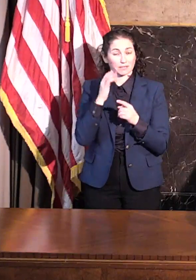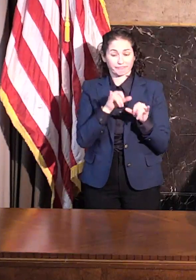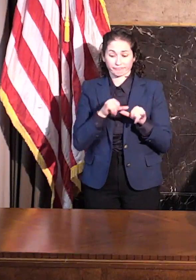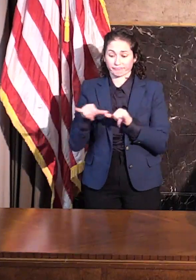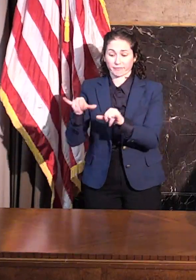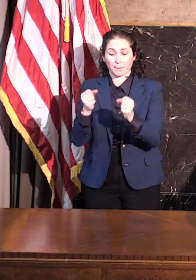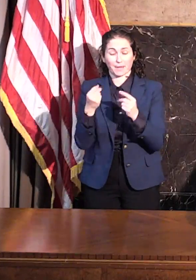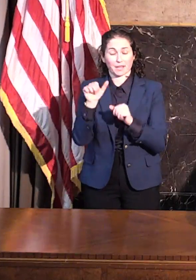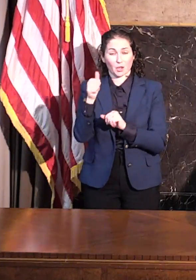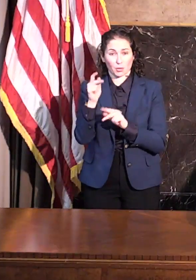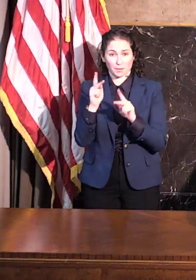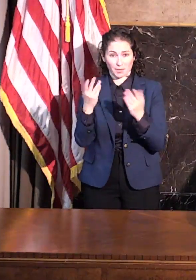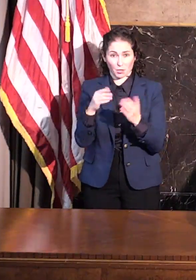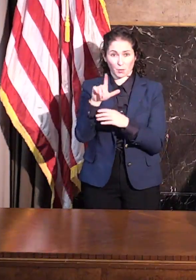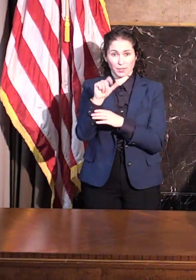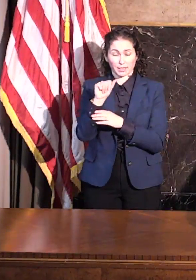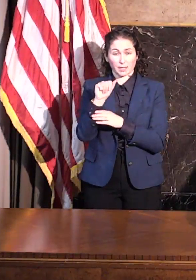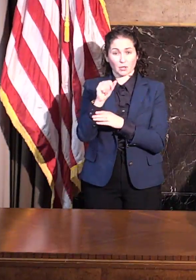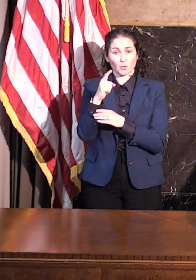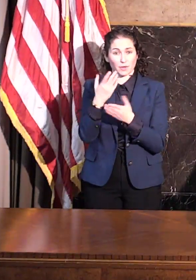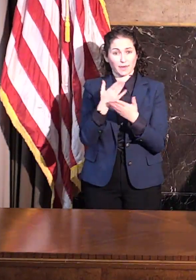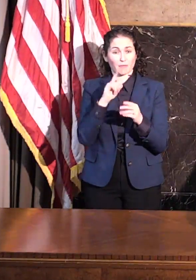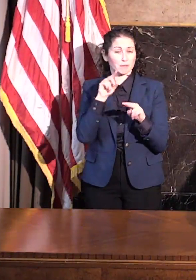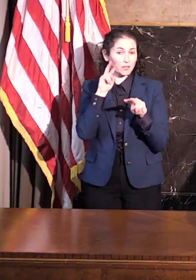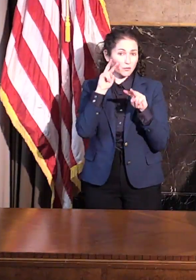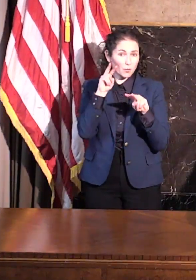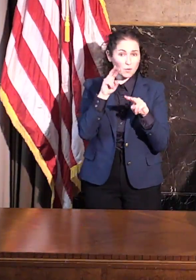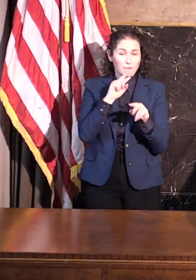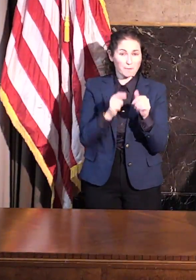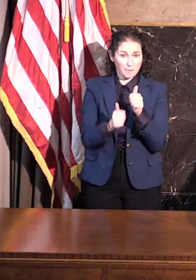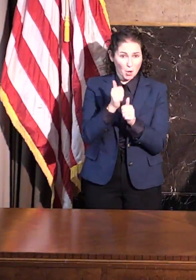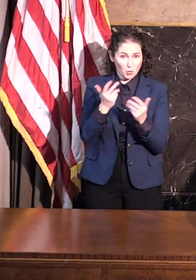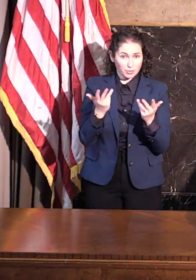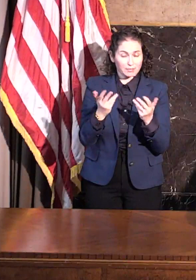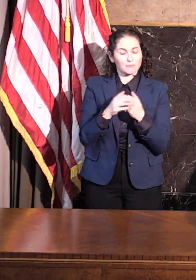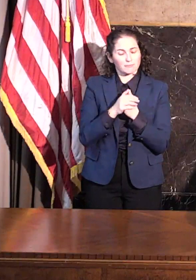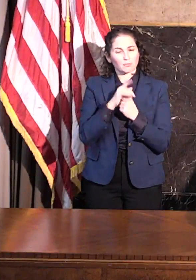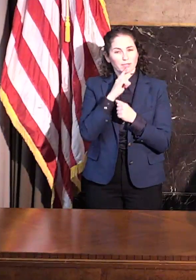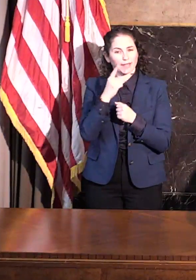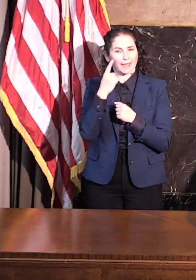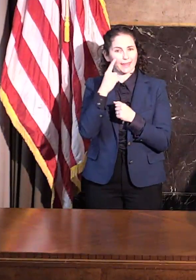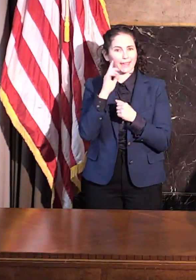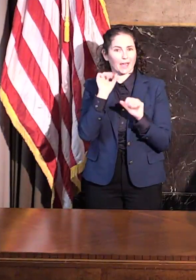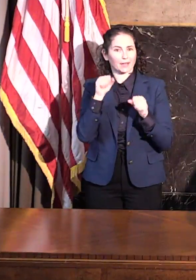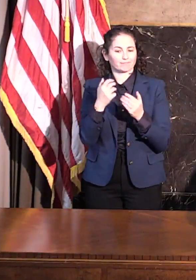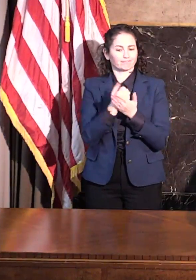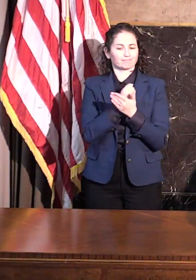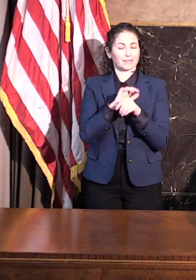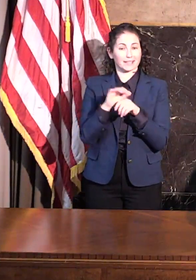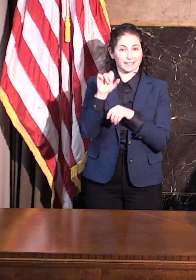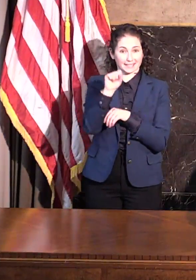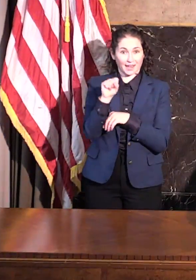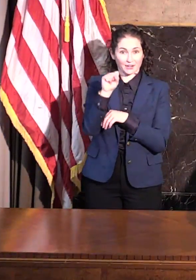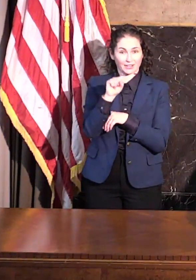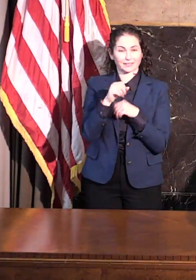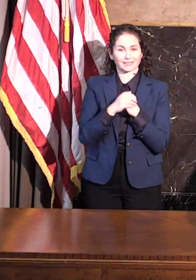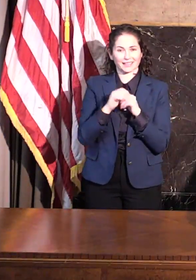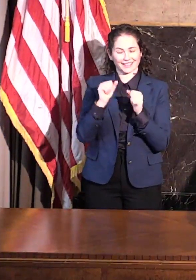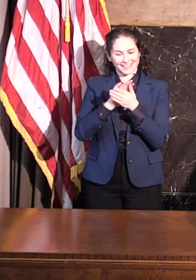the second shot of Moderna, or the single shot of Johnson &